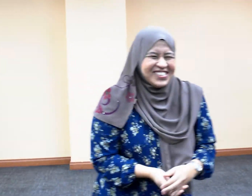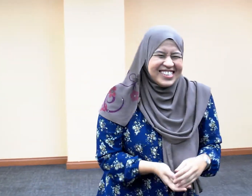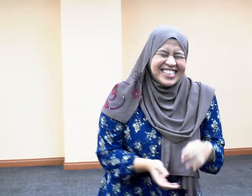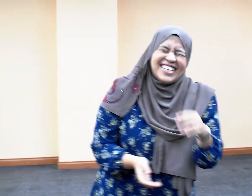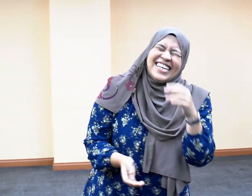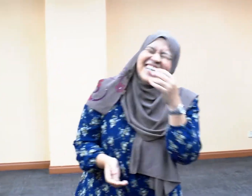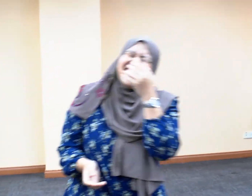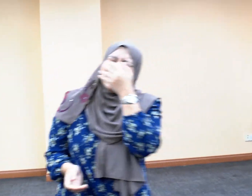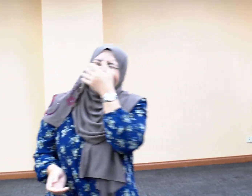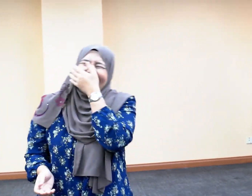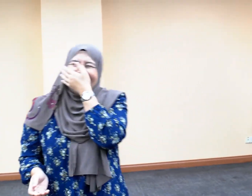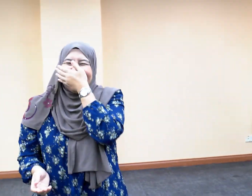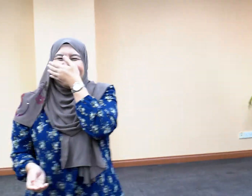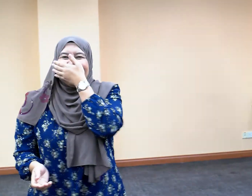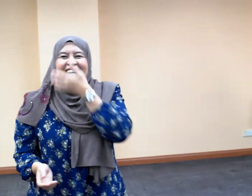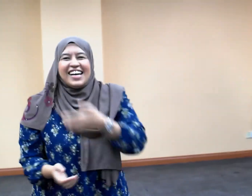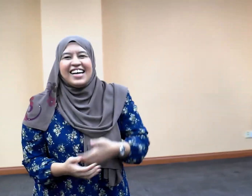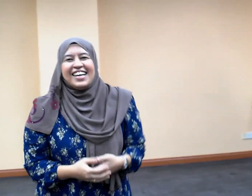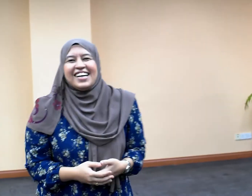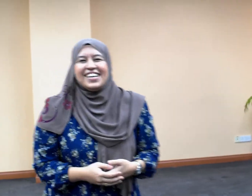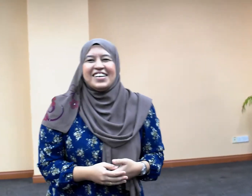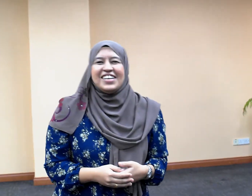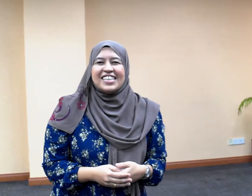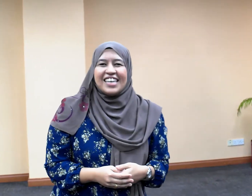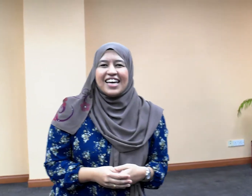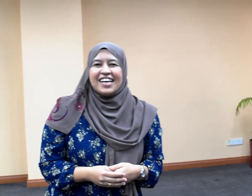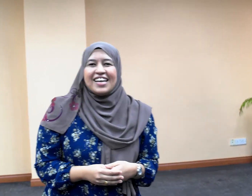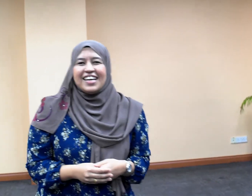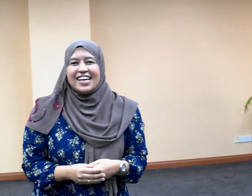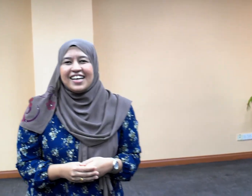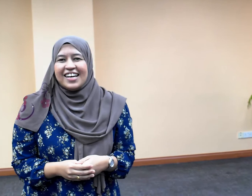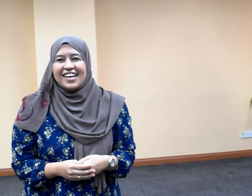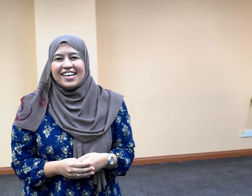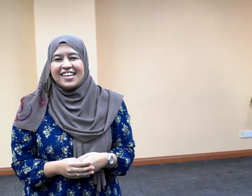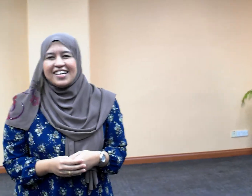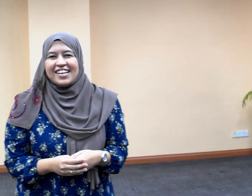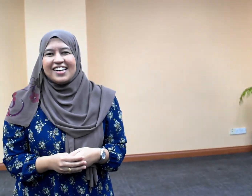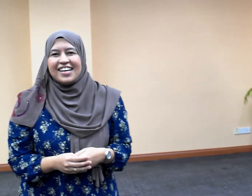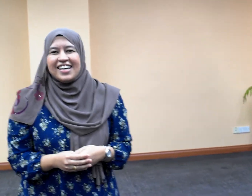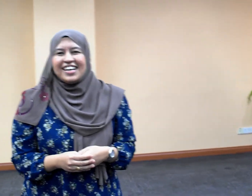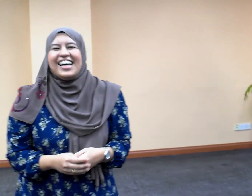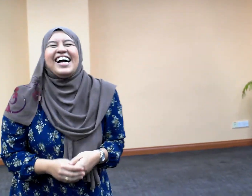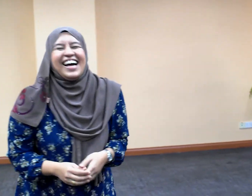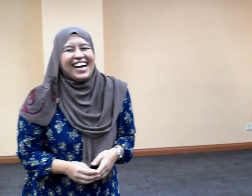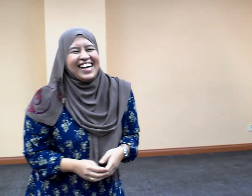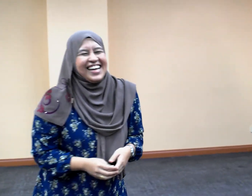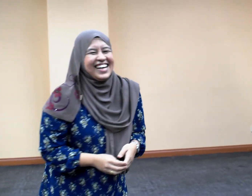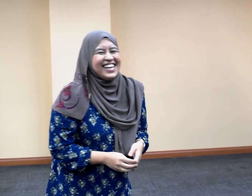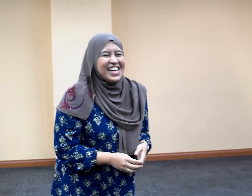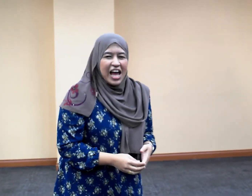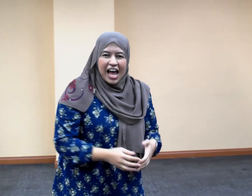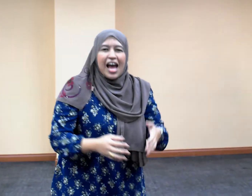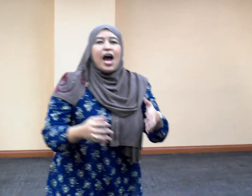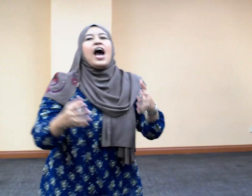I want to know I want to know I At that time You are berkemban Or not I want to know